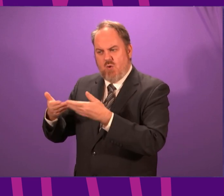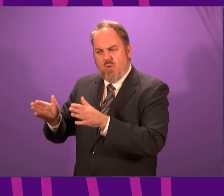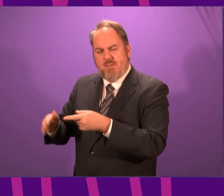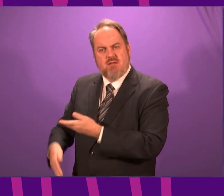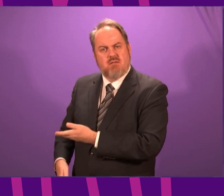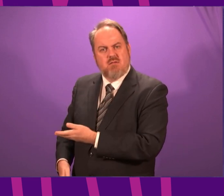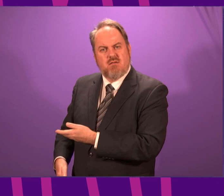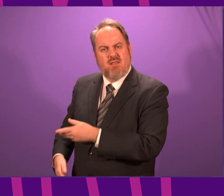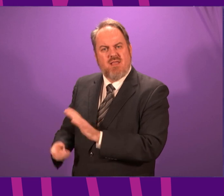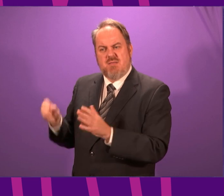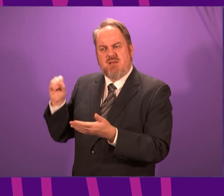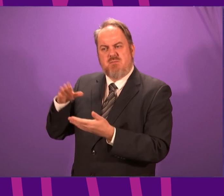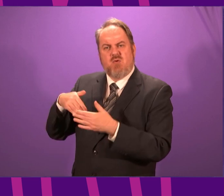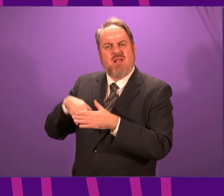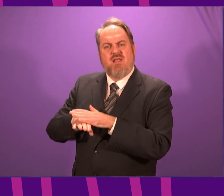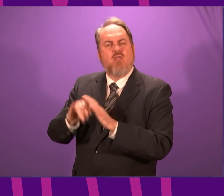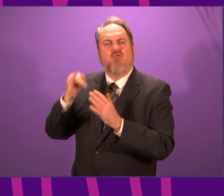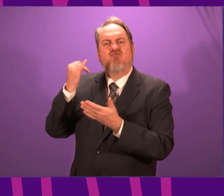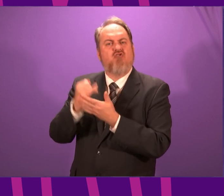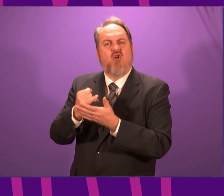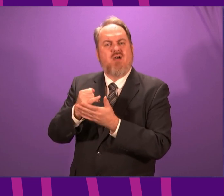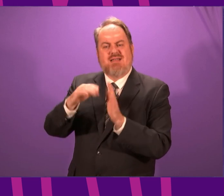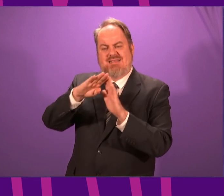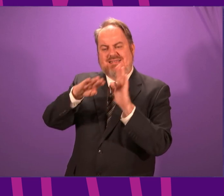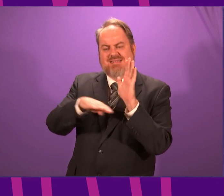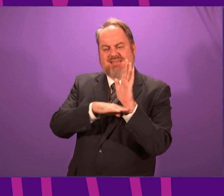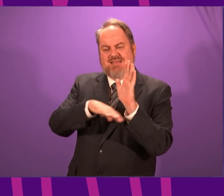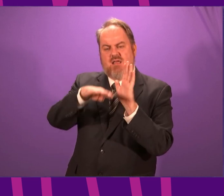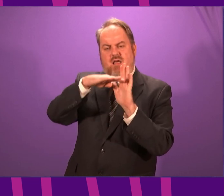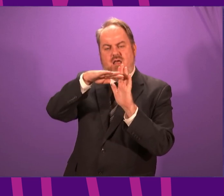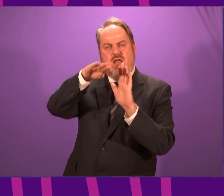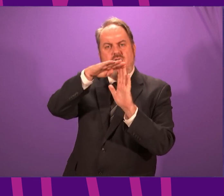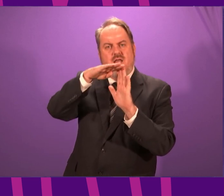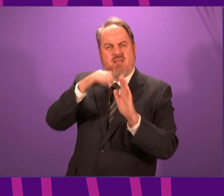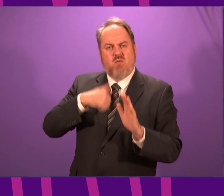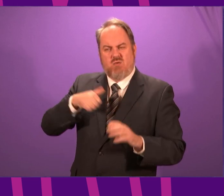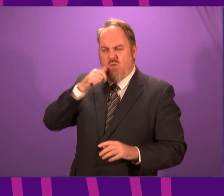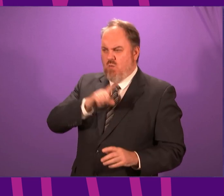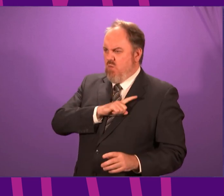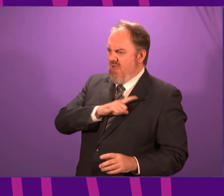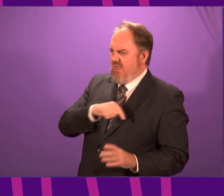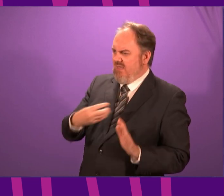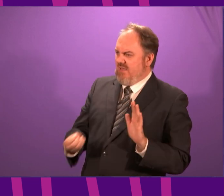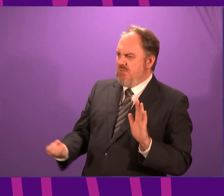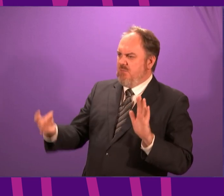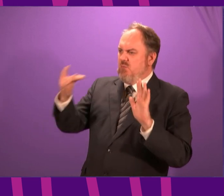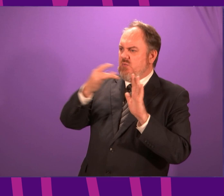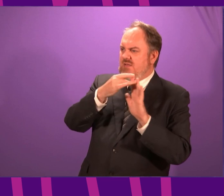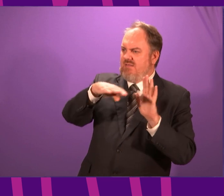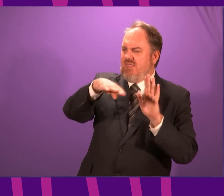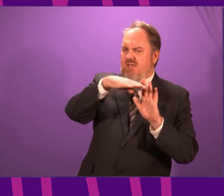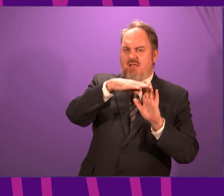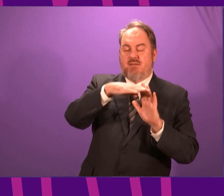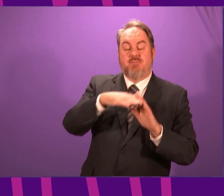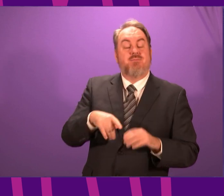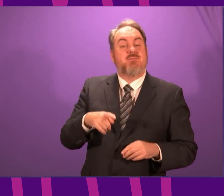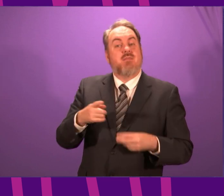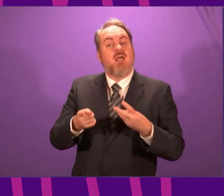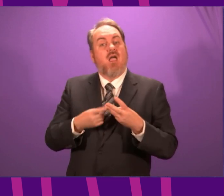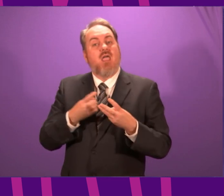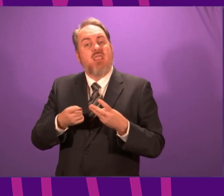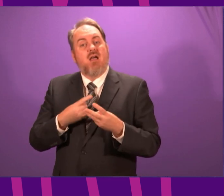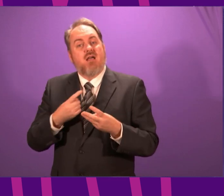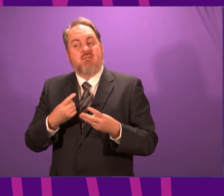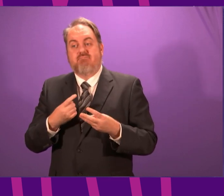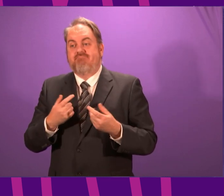in the wrong tier, and I would like to know why they're in that tier. John asks, why are amateur football clubs